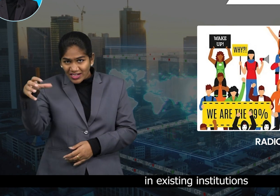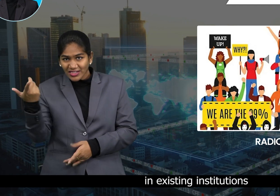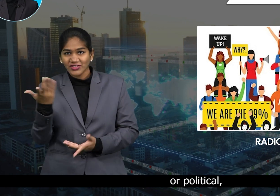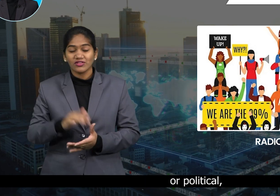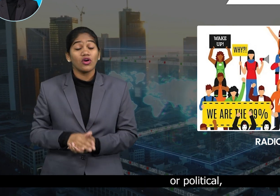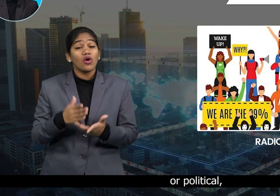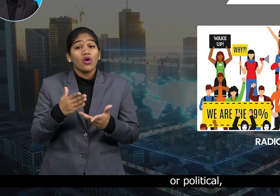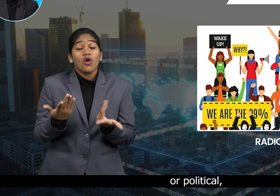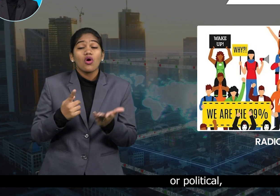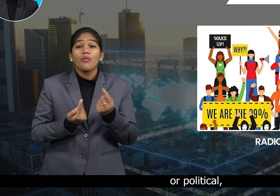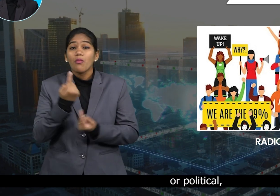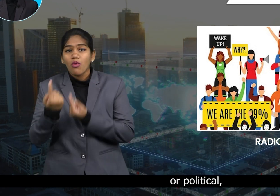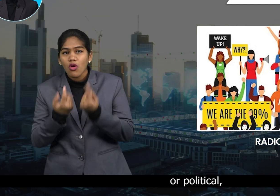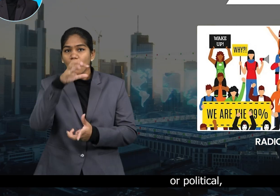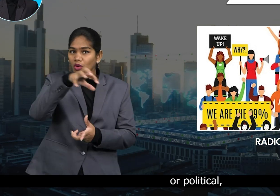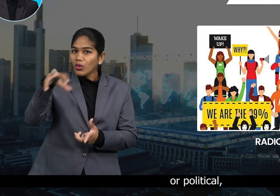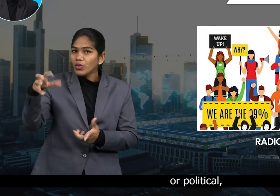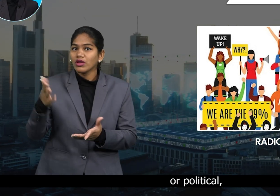institutions or political,